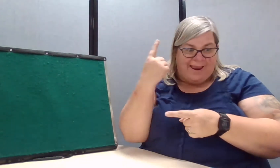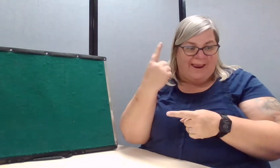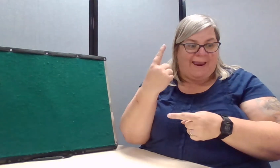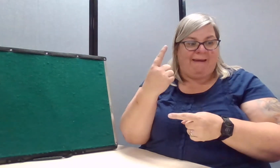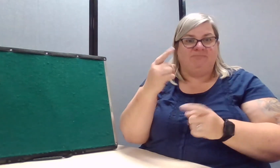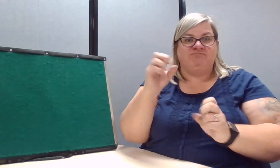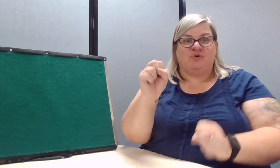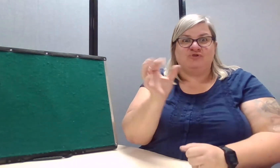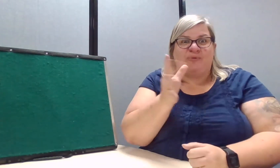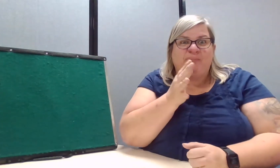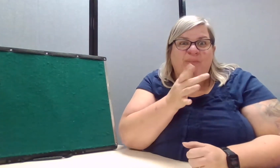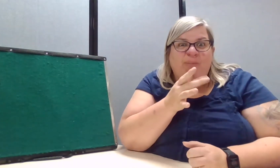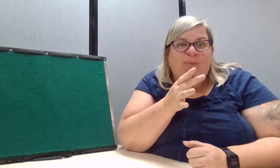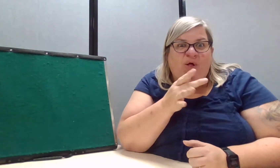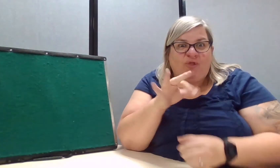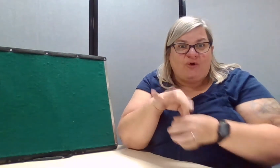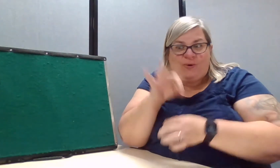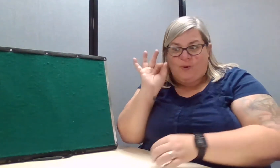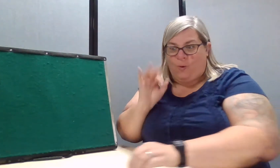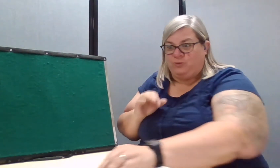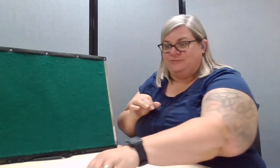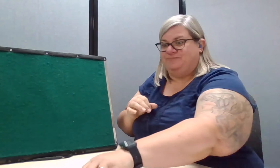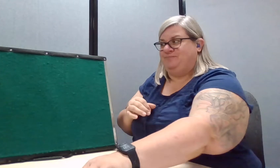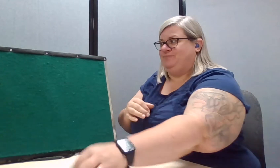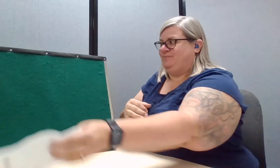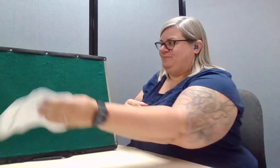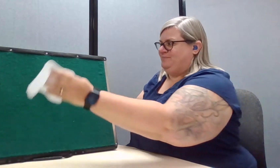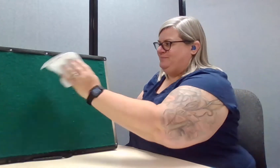One day, the mother ghost